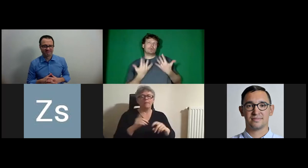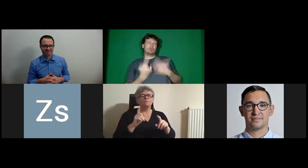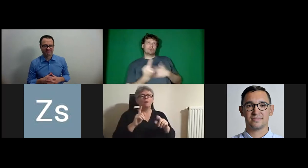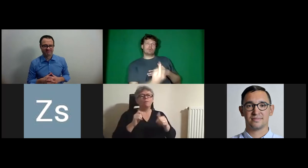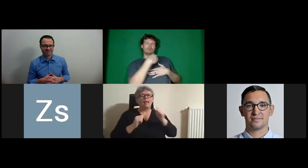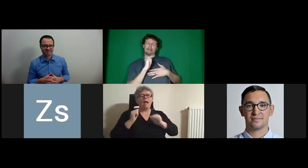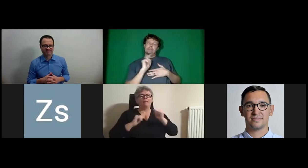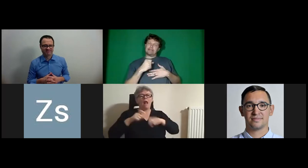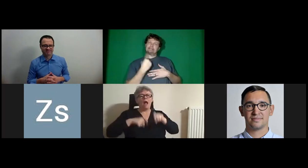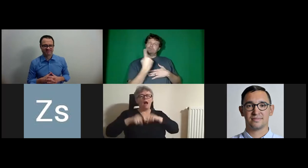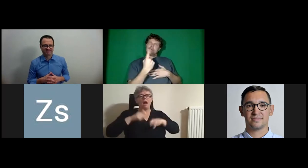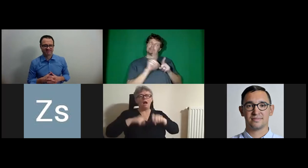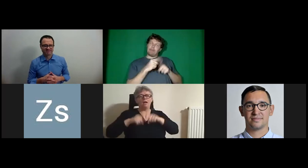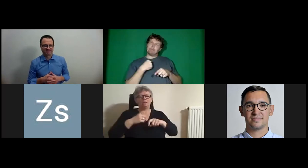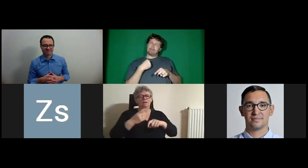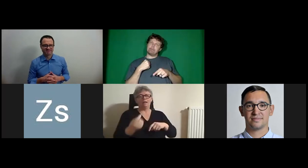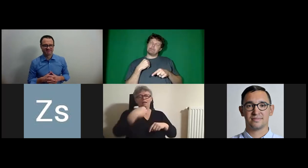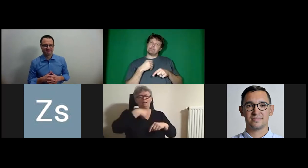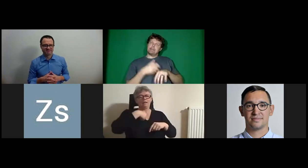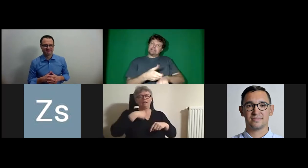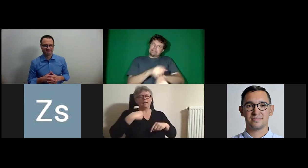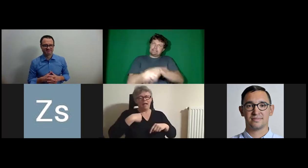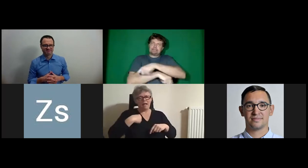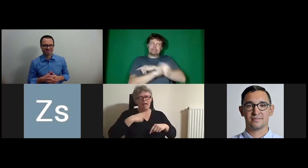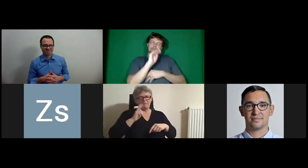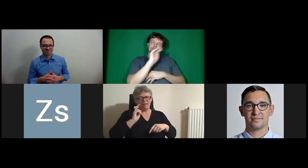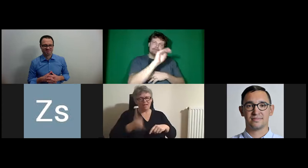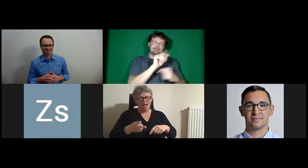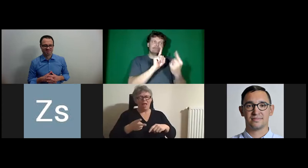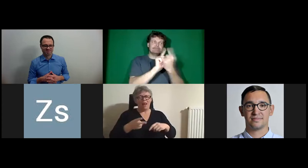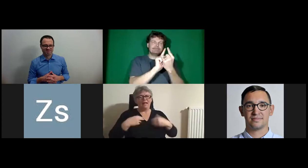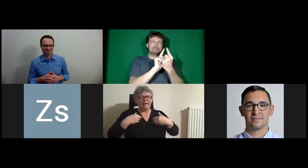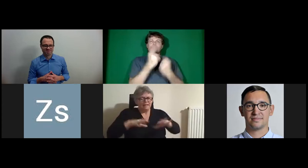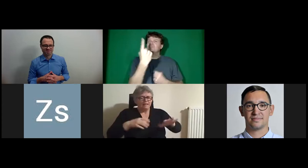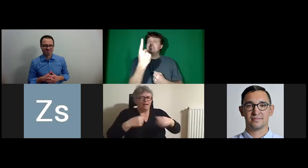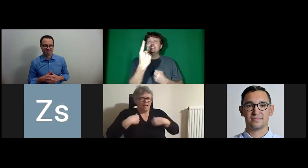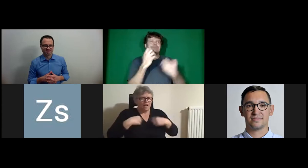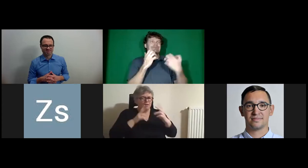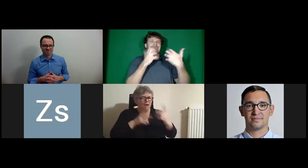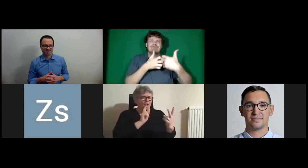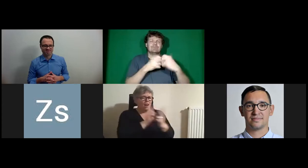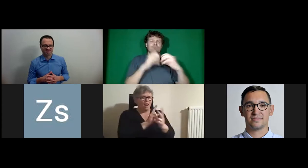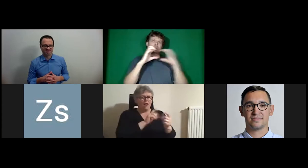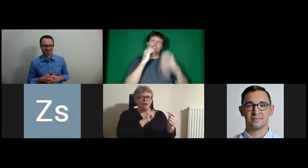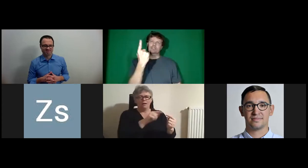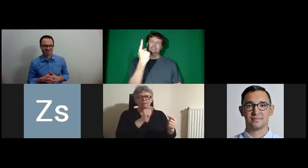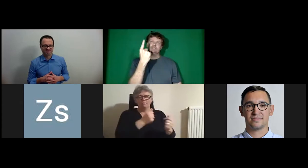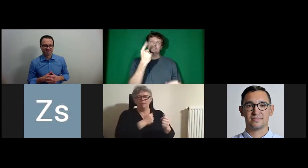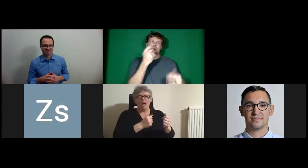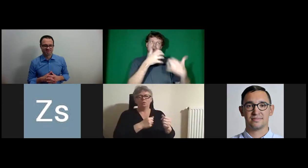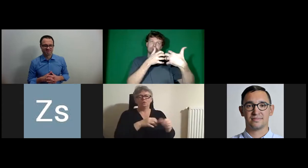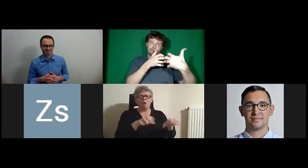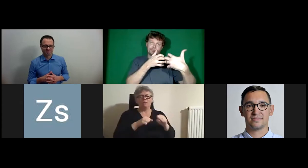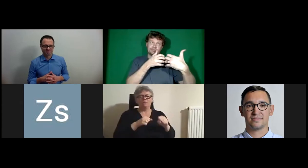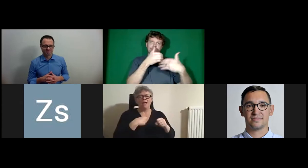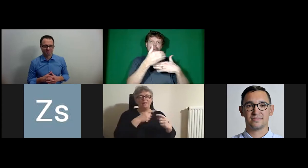Yeah, like I said, thanks to the psychologist who gave me that tip to say, be assertive, just go to people, tell them what you need. Tell them if something doesn't work out. Tell them if you